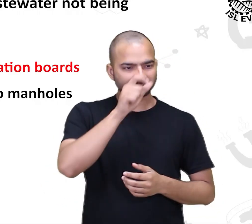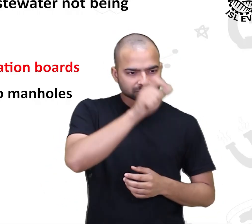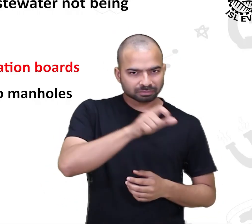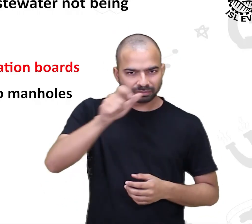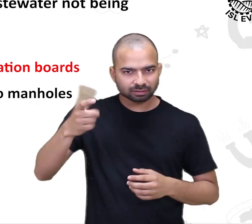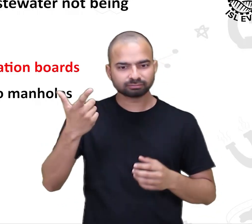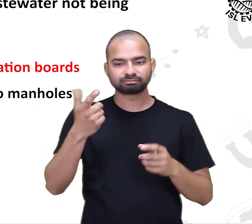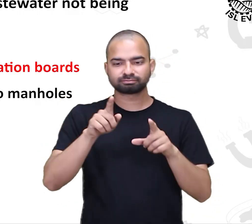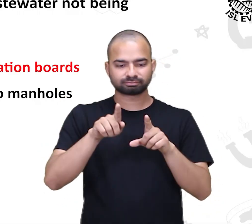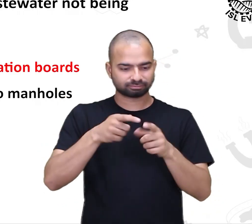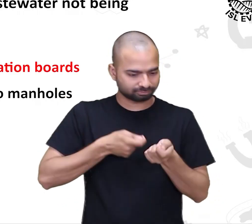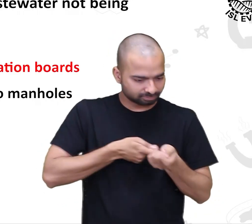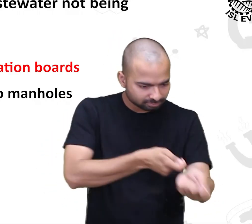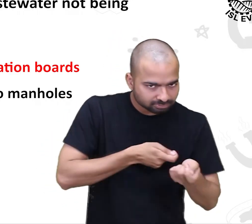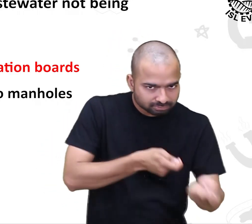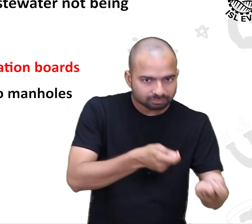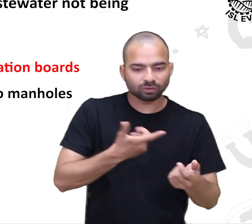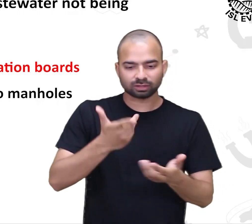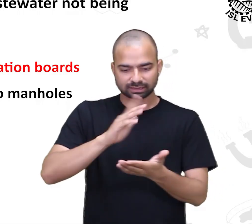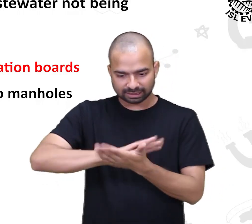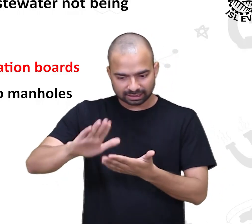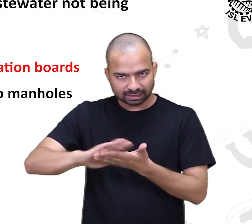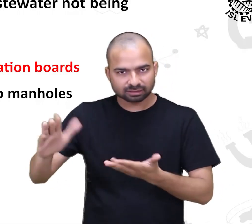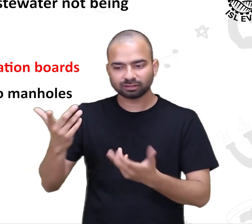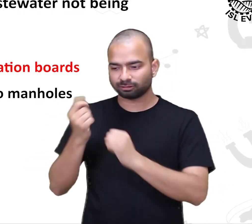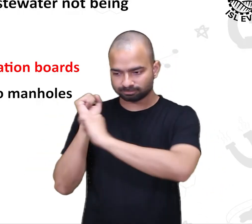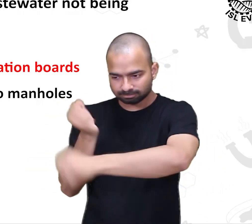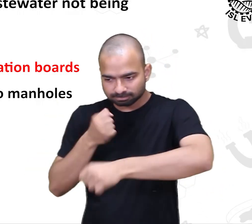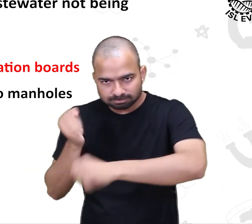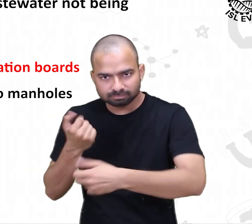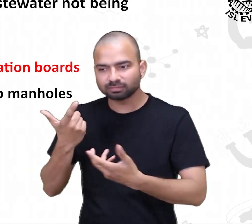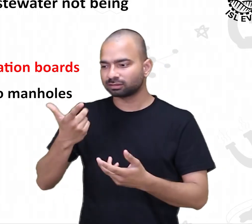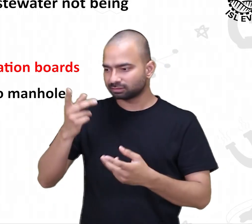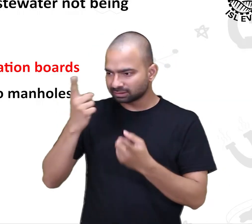2. Lack of proper sensitization boards.